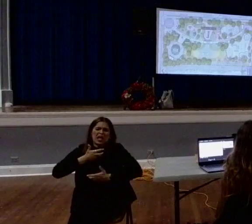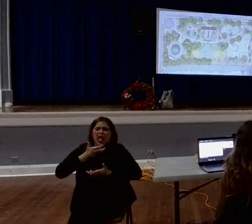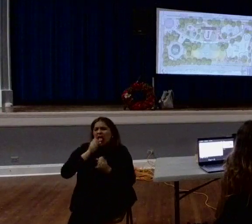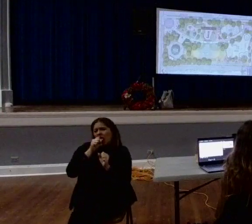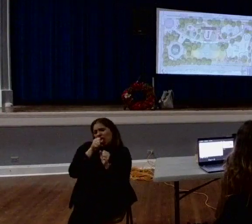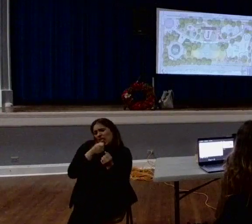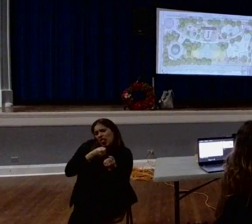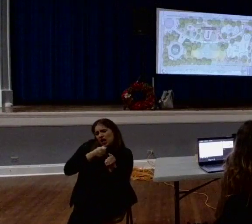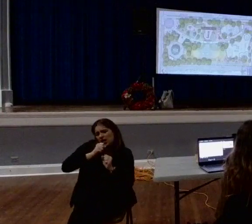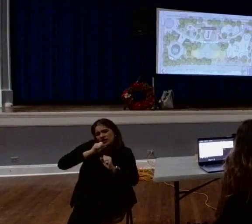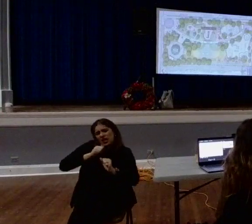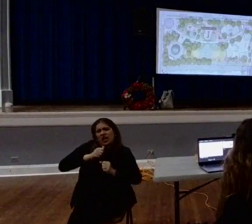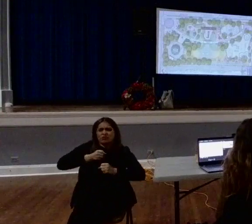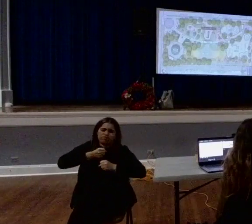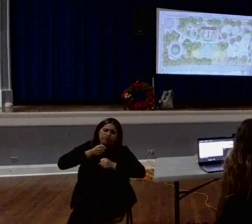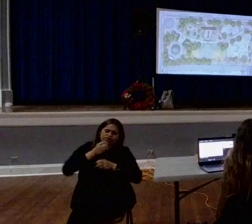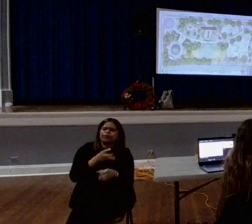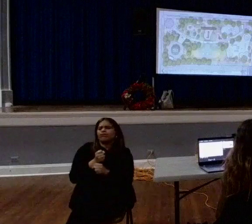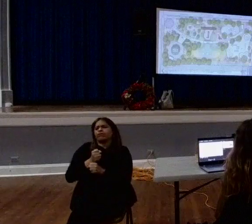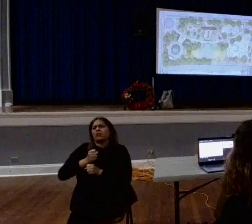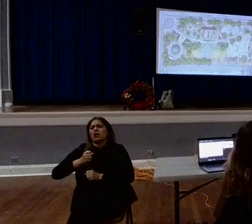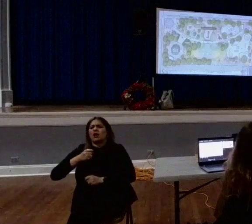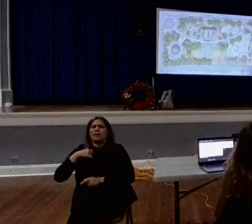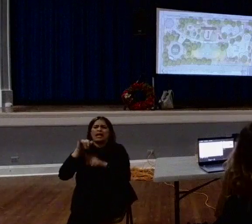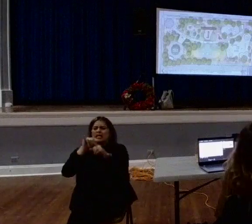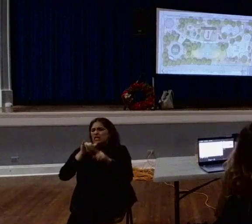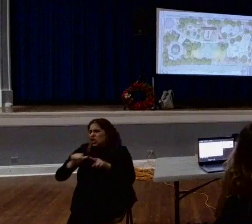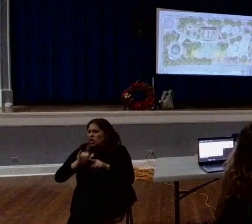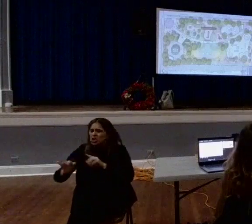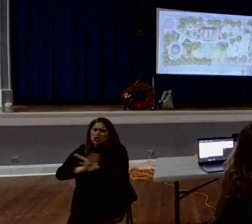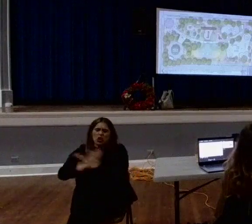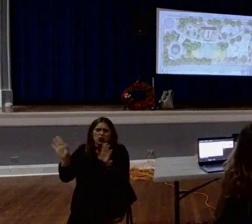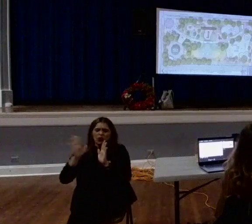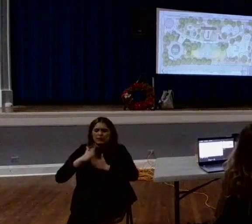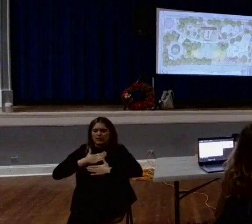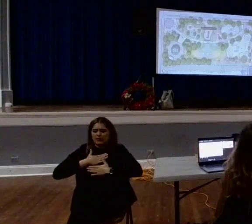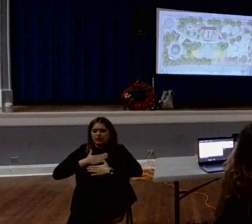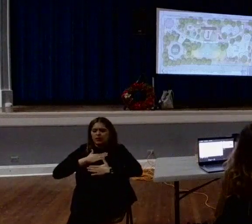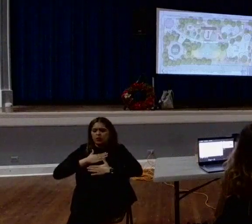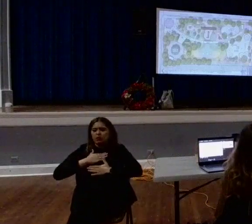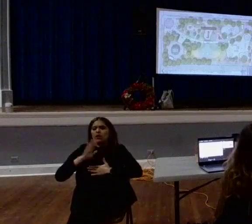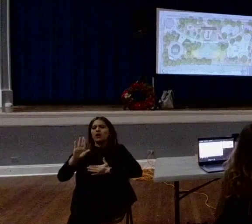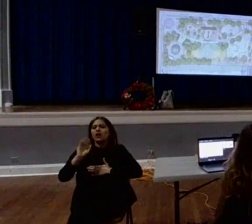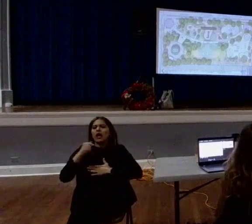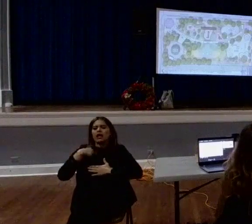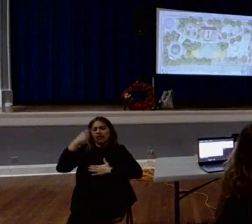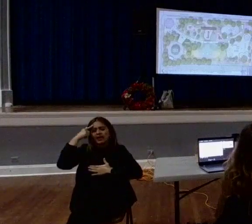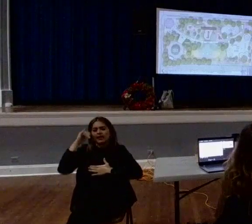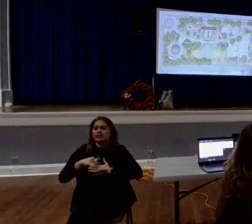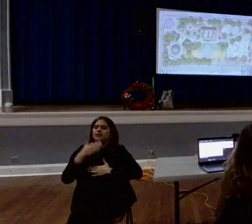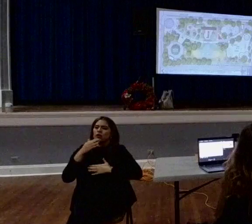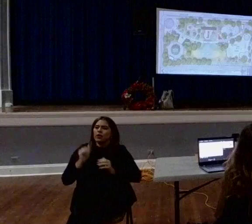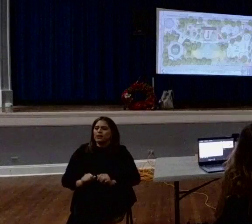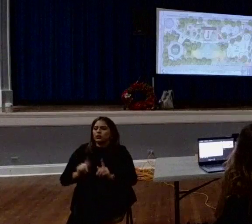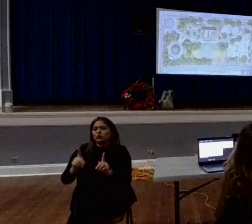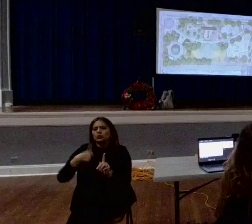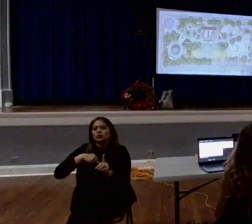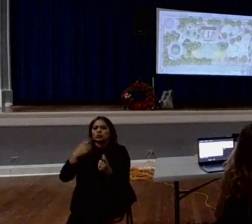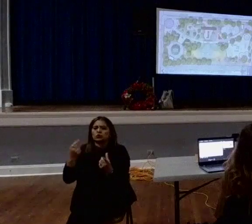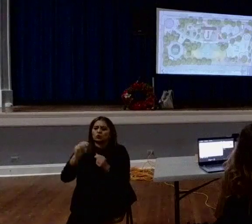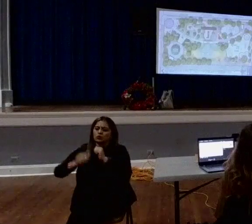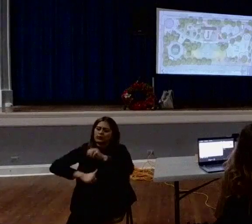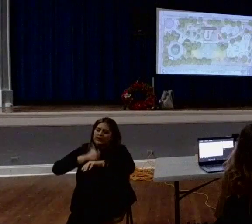know, obscenity, sorry, I get emotional. But, yeah, I just think that this is a good opportunity for us to like